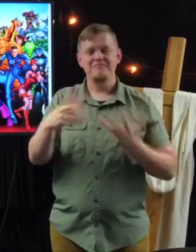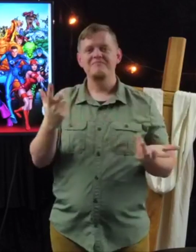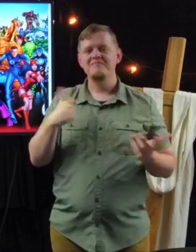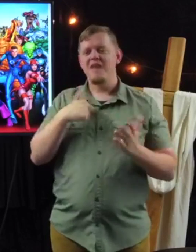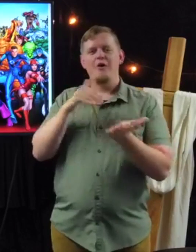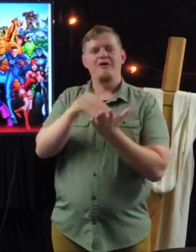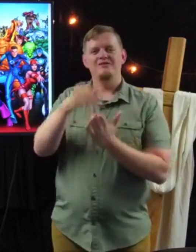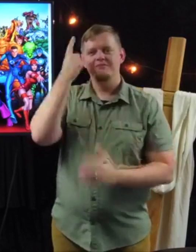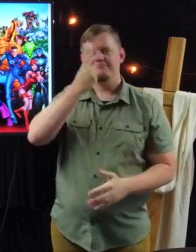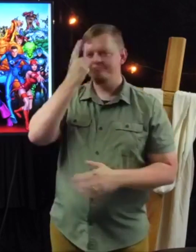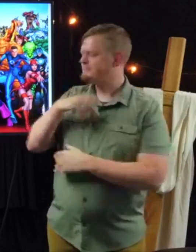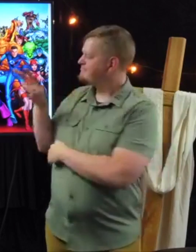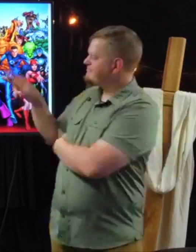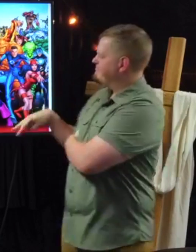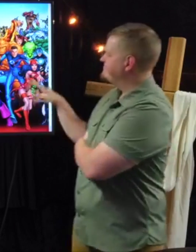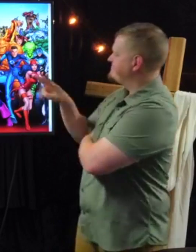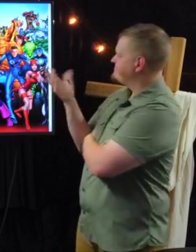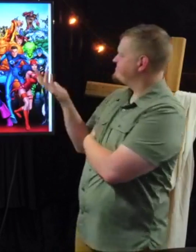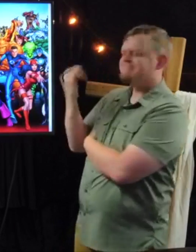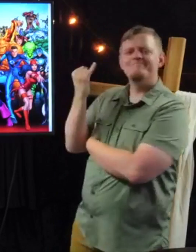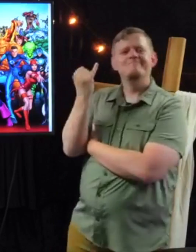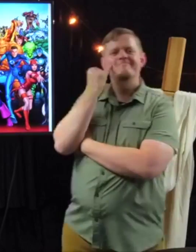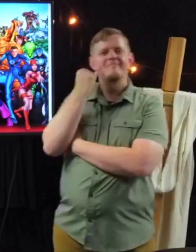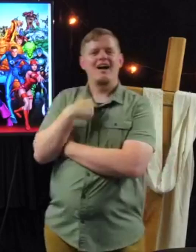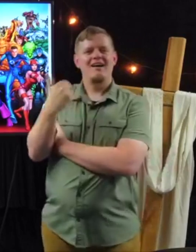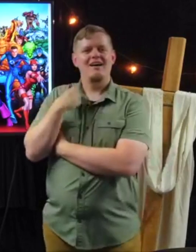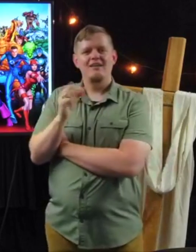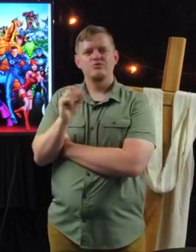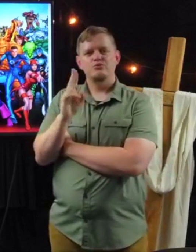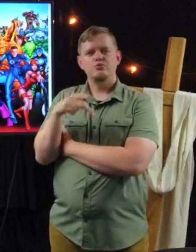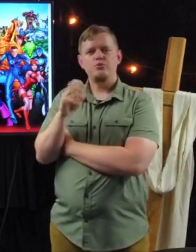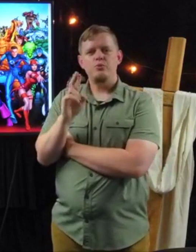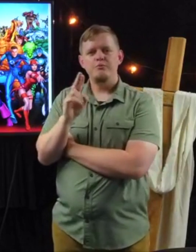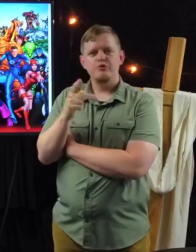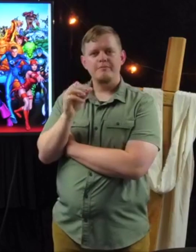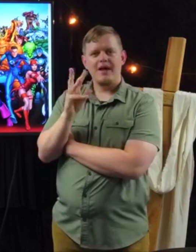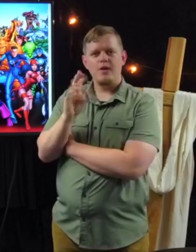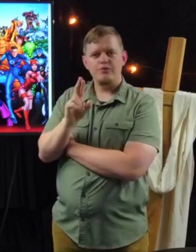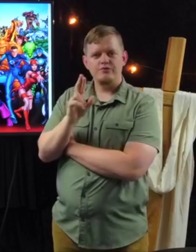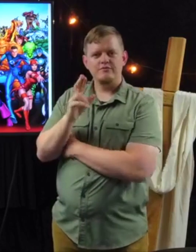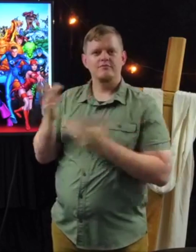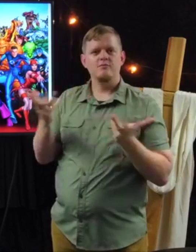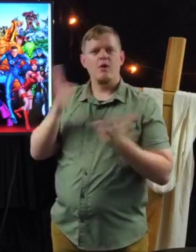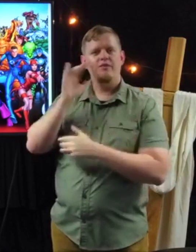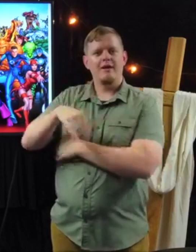are Marvel. So I often look at this and consider, if I had a superpower, what's